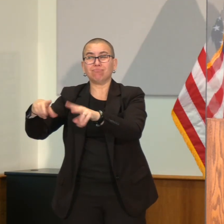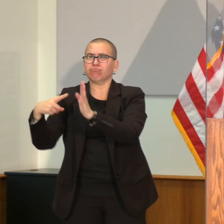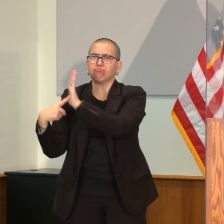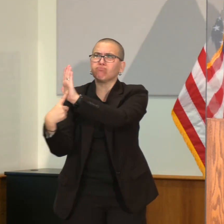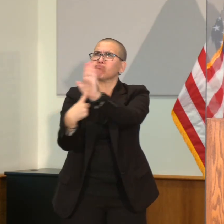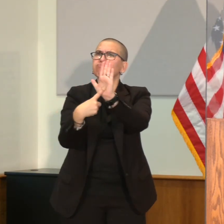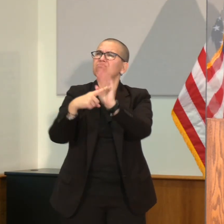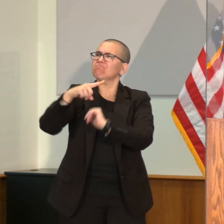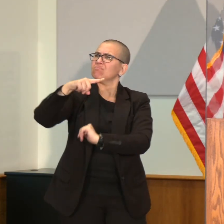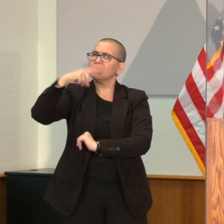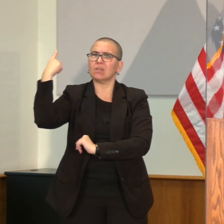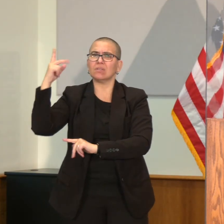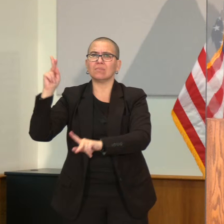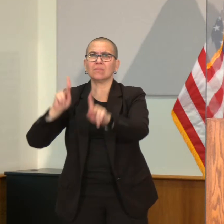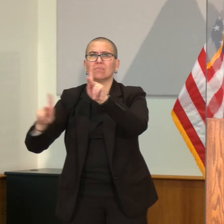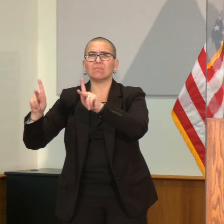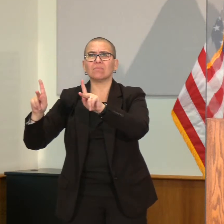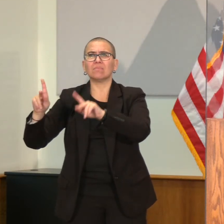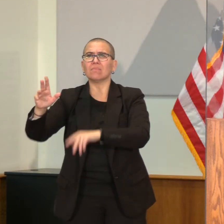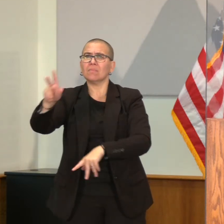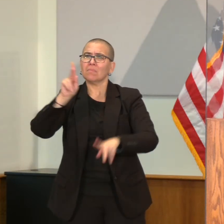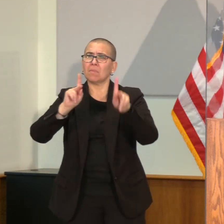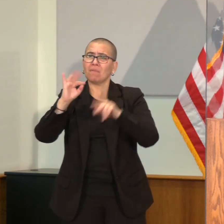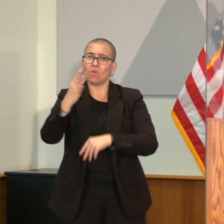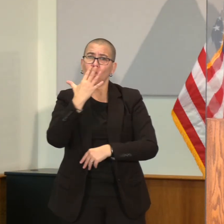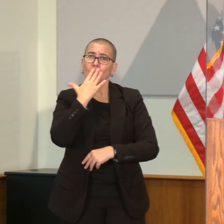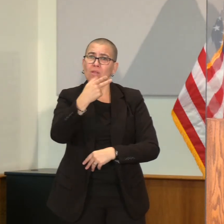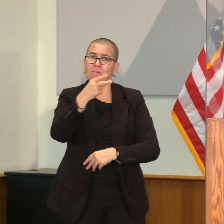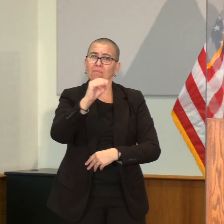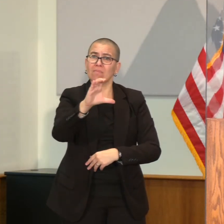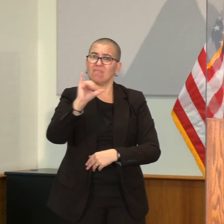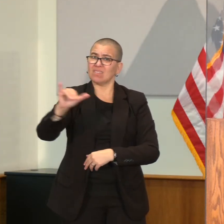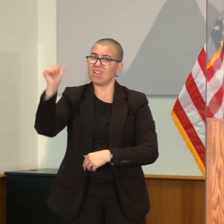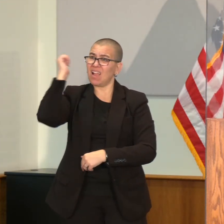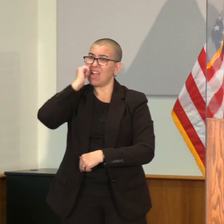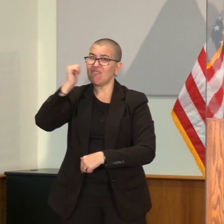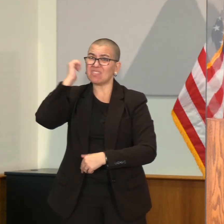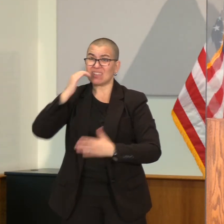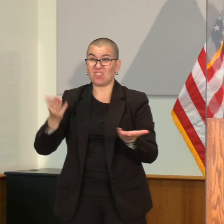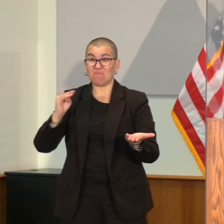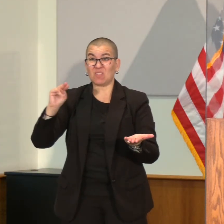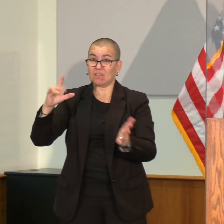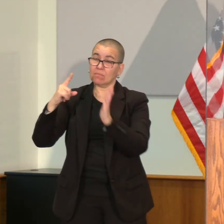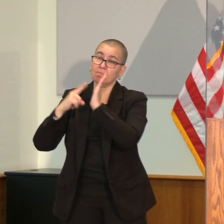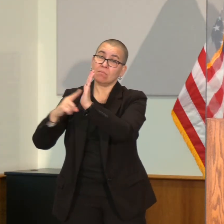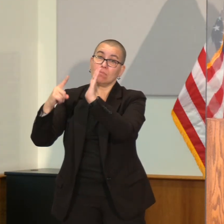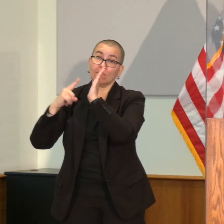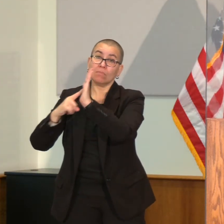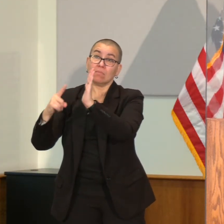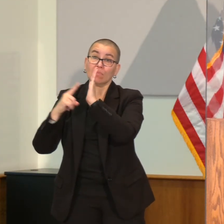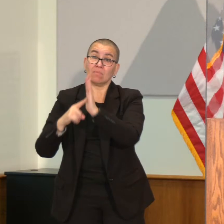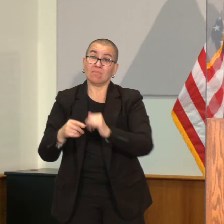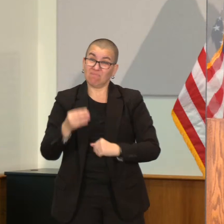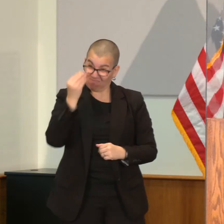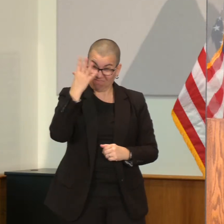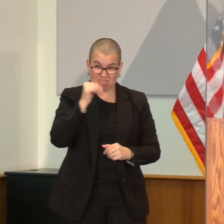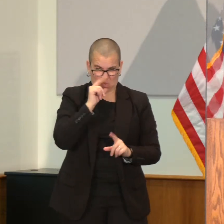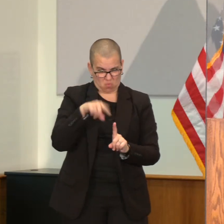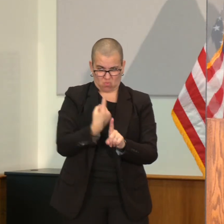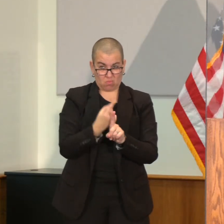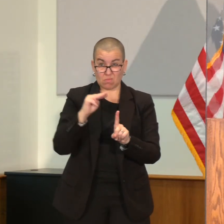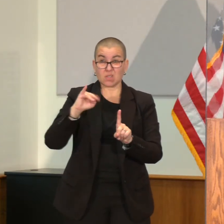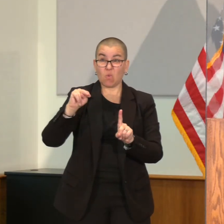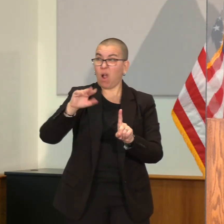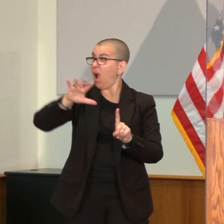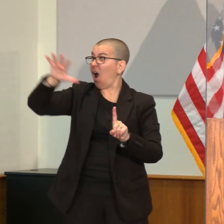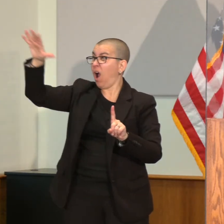in Minnesota. And what's sad to say that it's just not in Minnesota, but it's national as well.